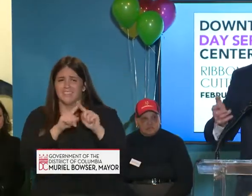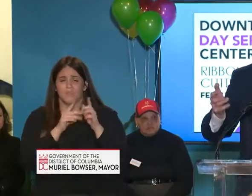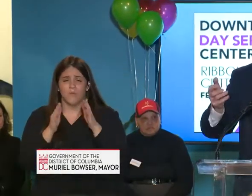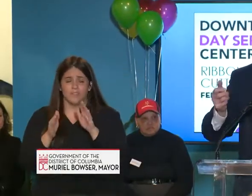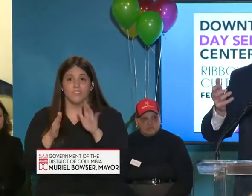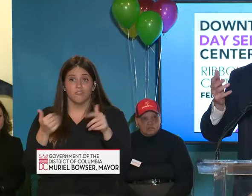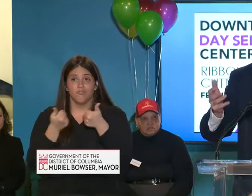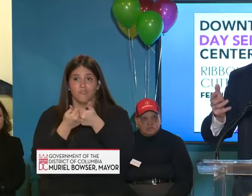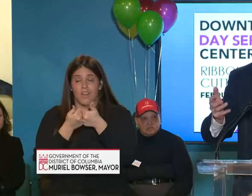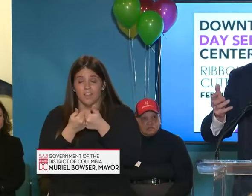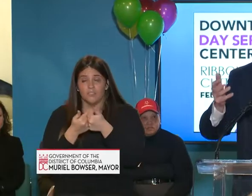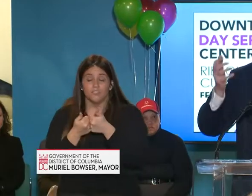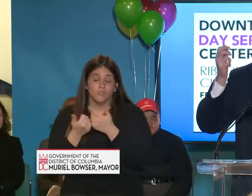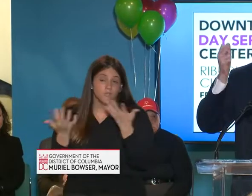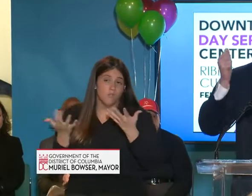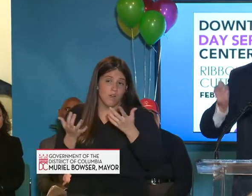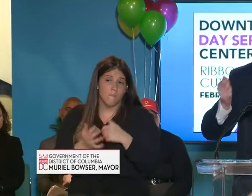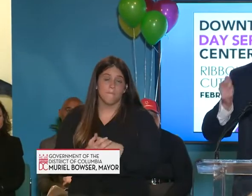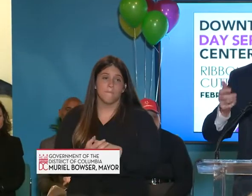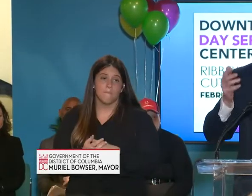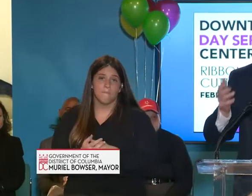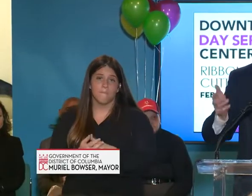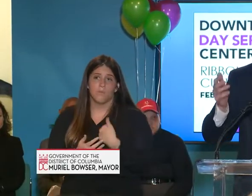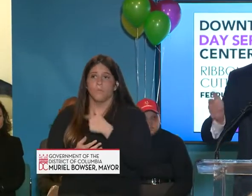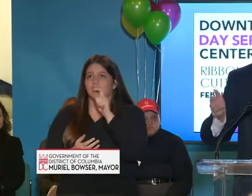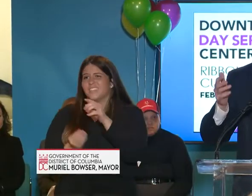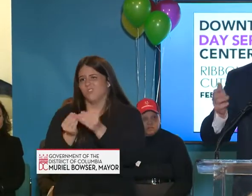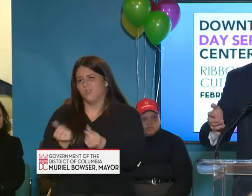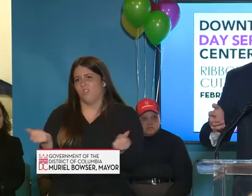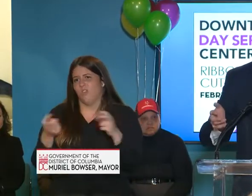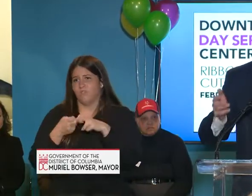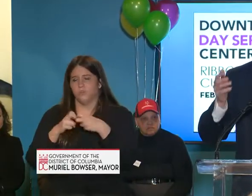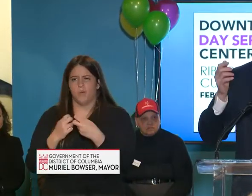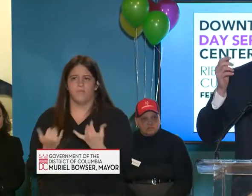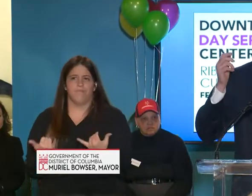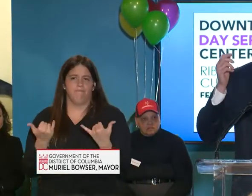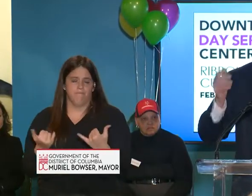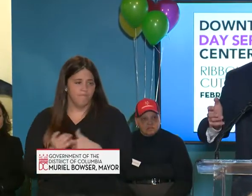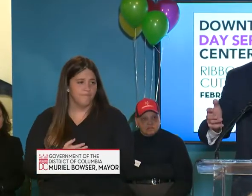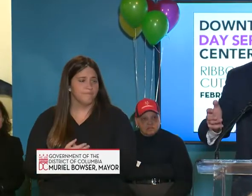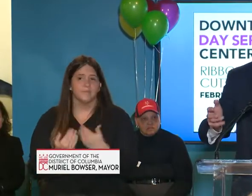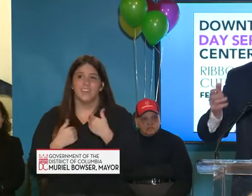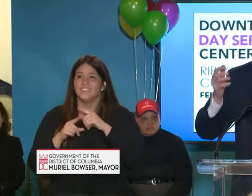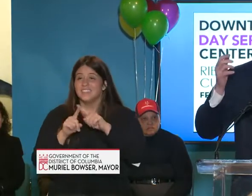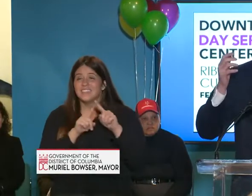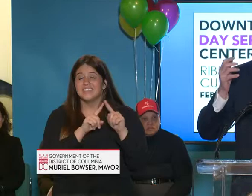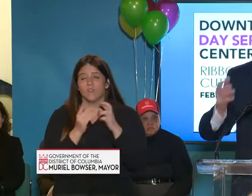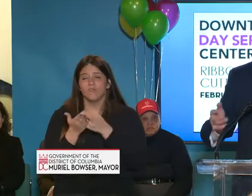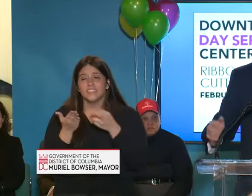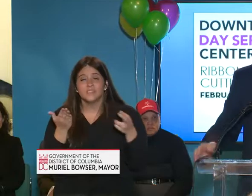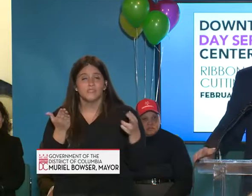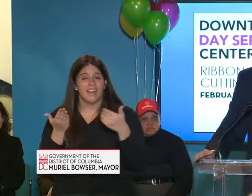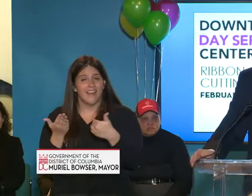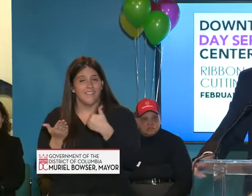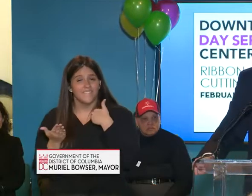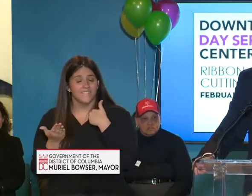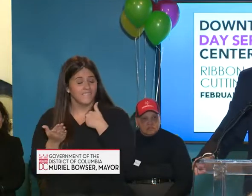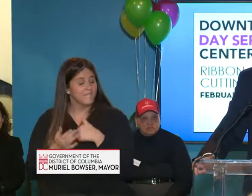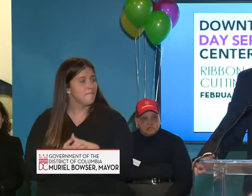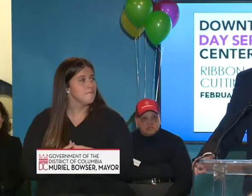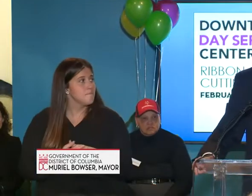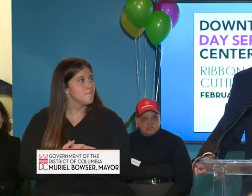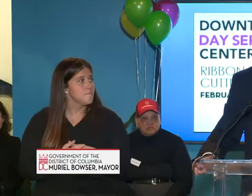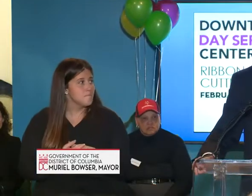forward, as my colleagues, as the mayor have said, is we need to solve this problem now. We have the resources. Again, I've been here